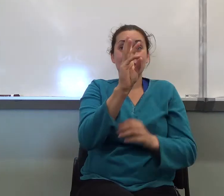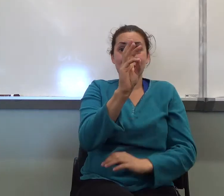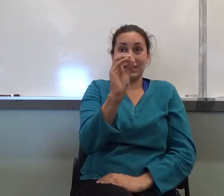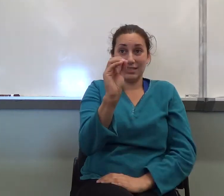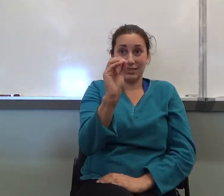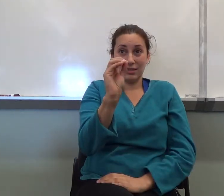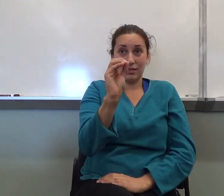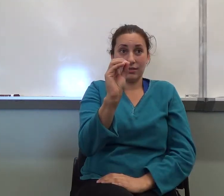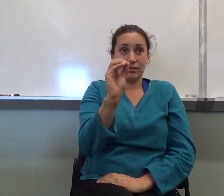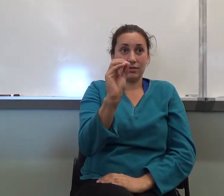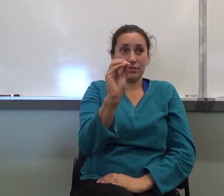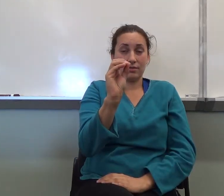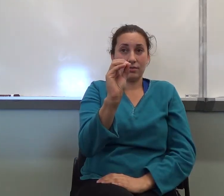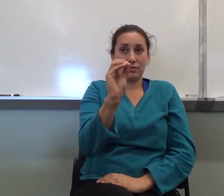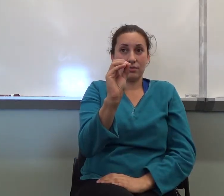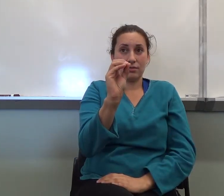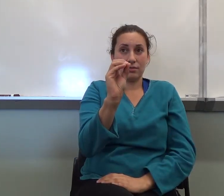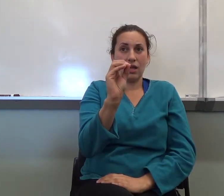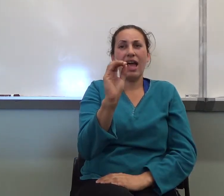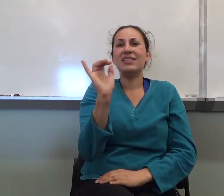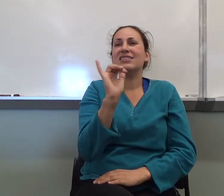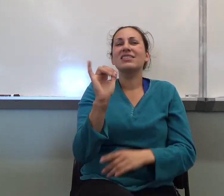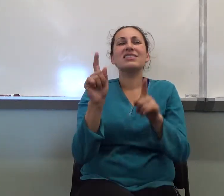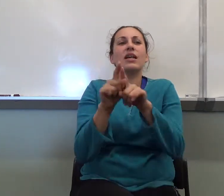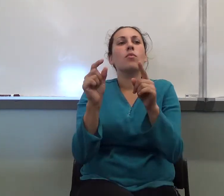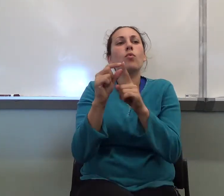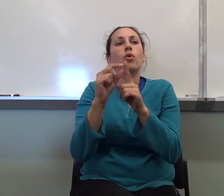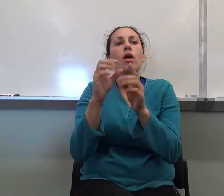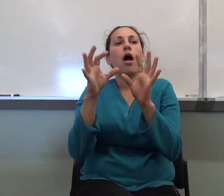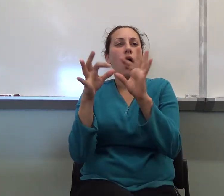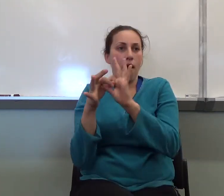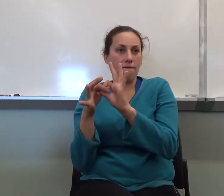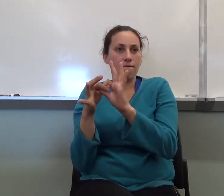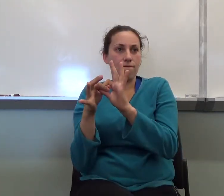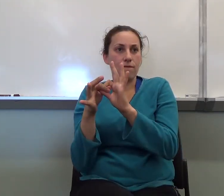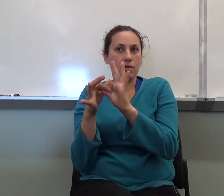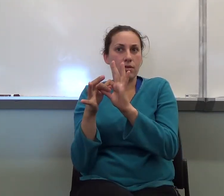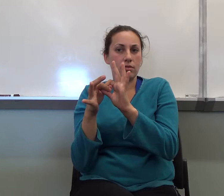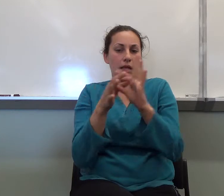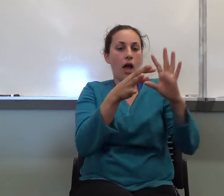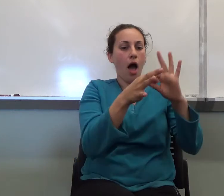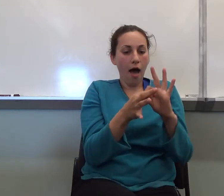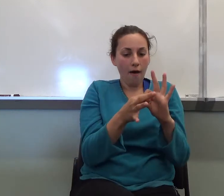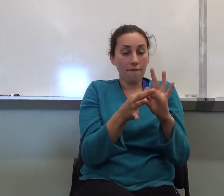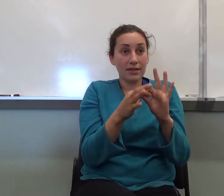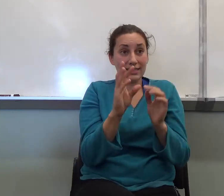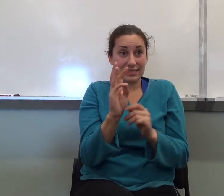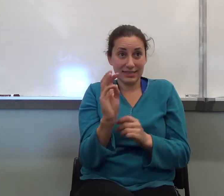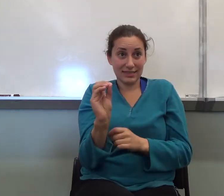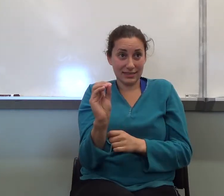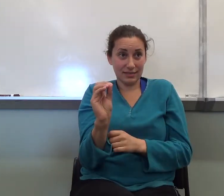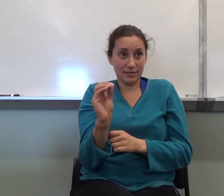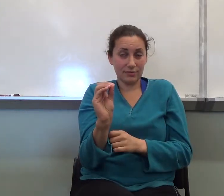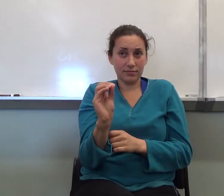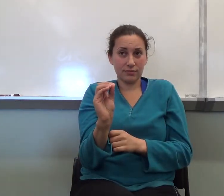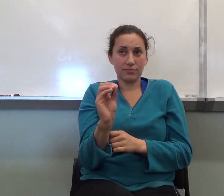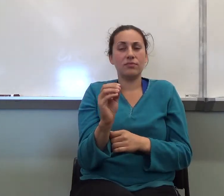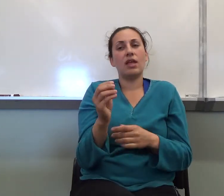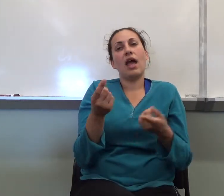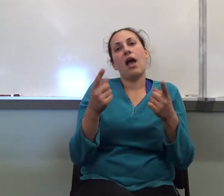to the word of. And that very often happens in English when you're talking about a base.